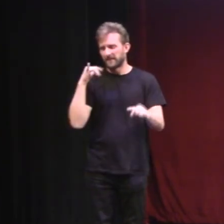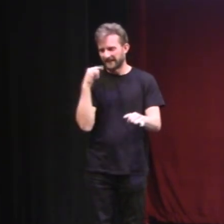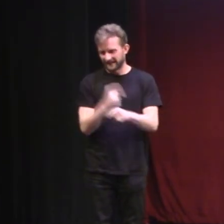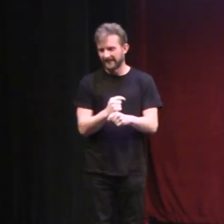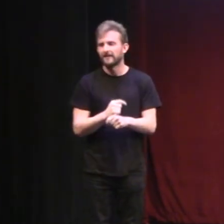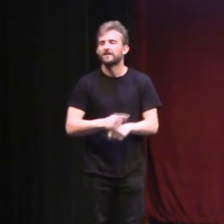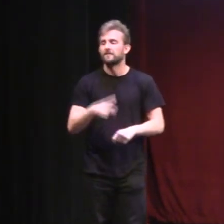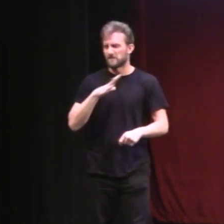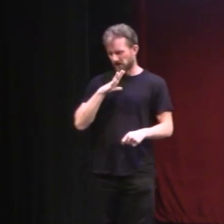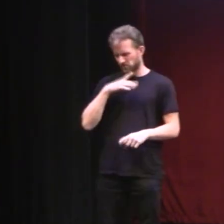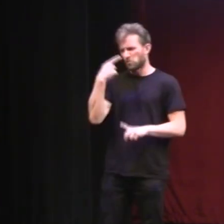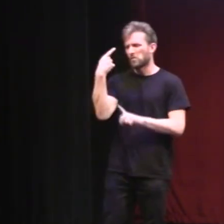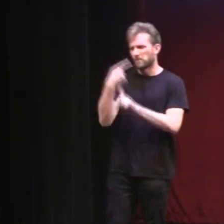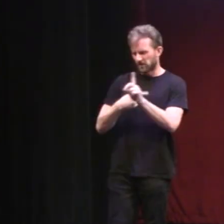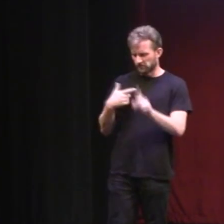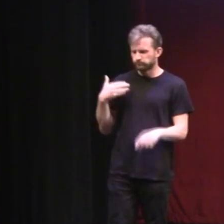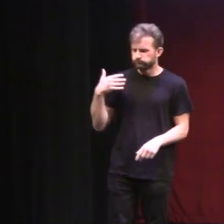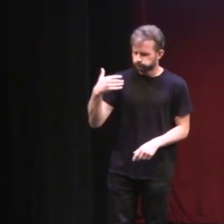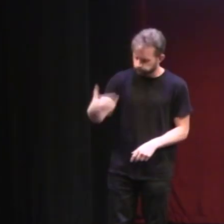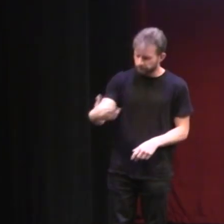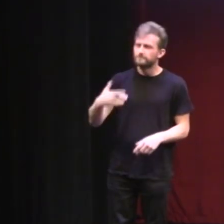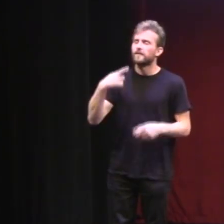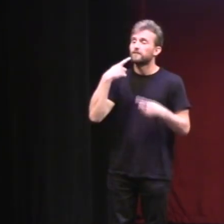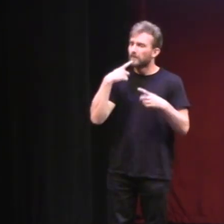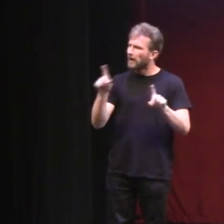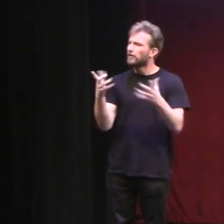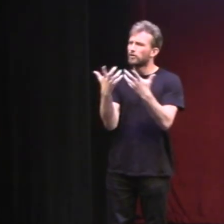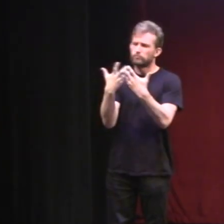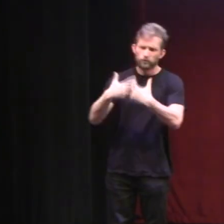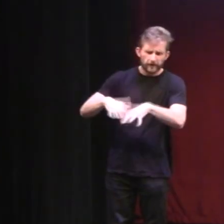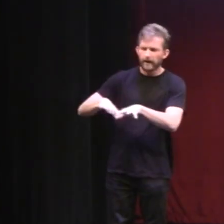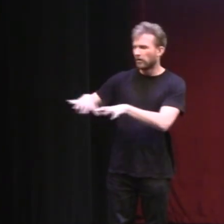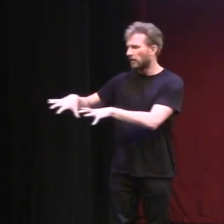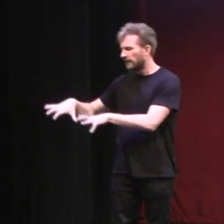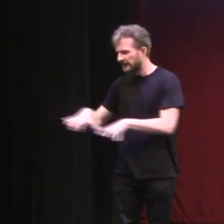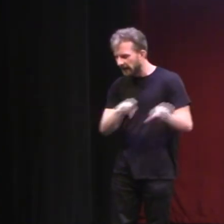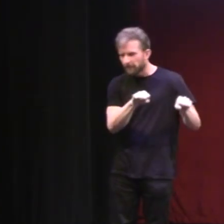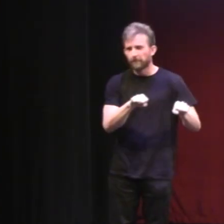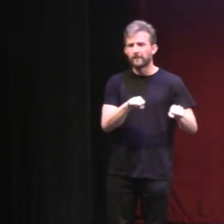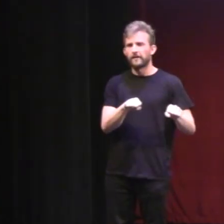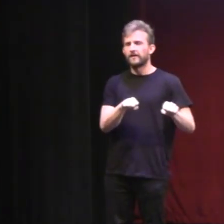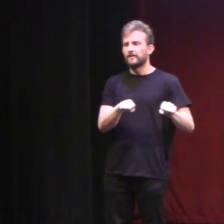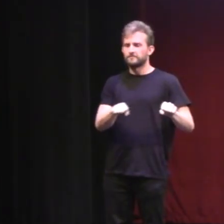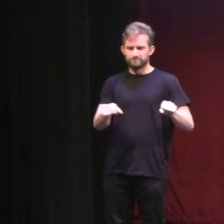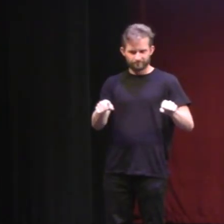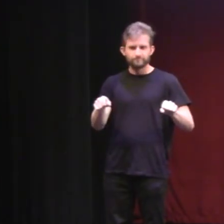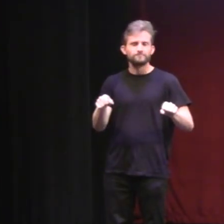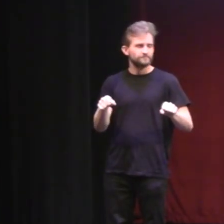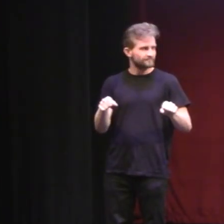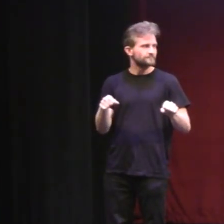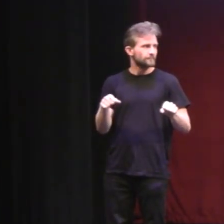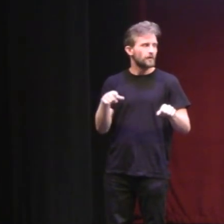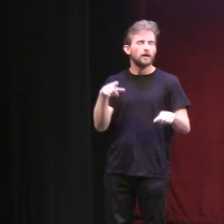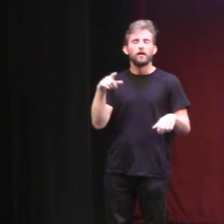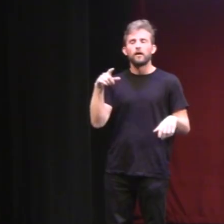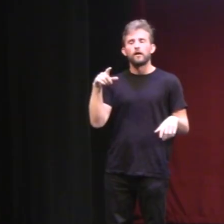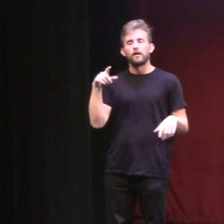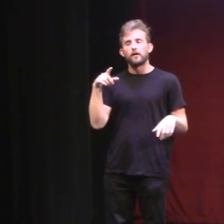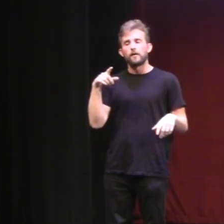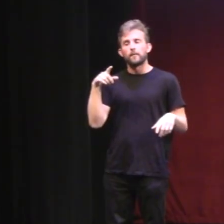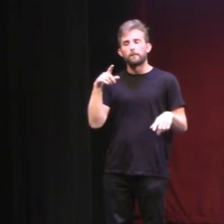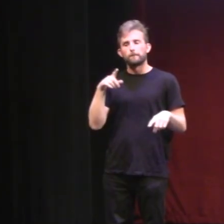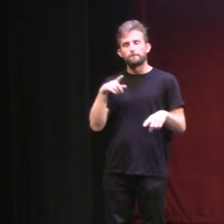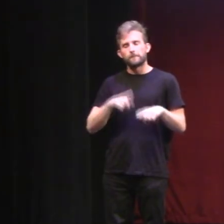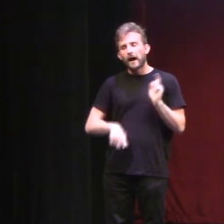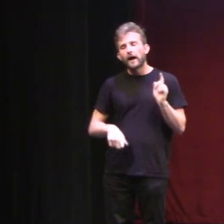And they love her so much, they provide her with everything, but she has gone back to her dad for